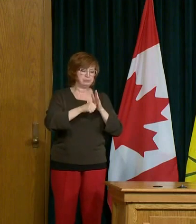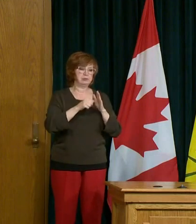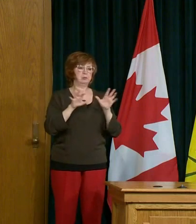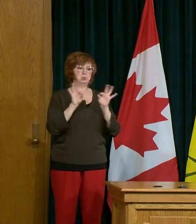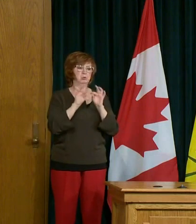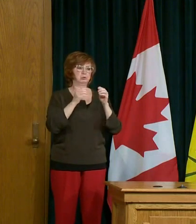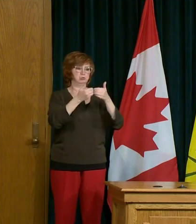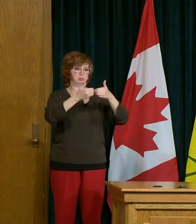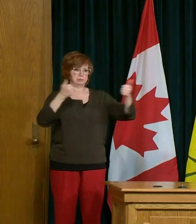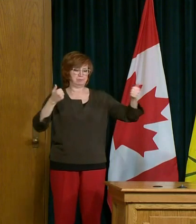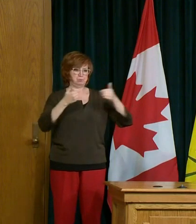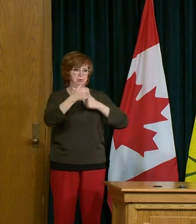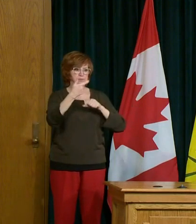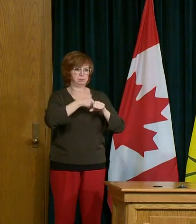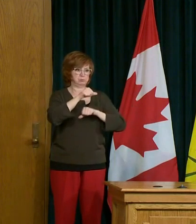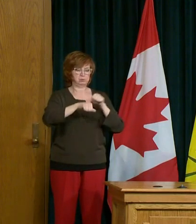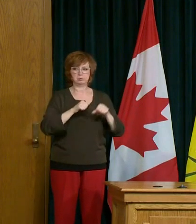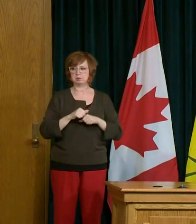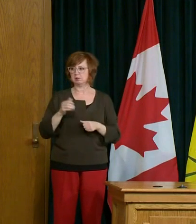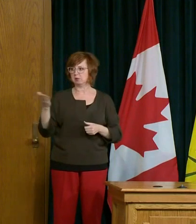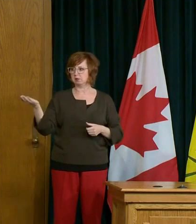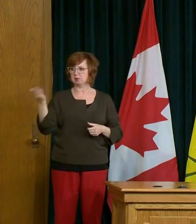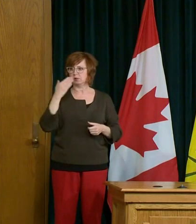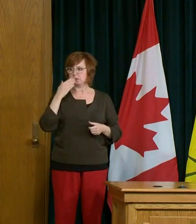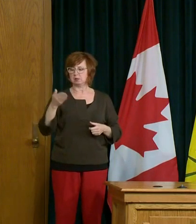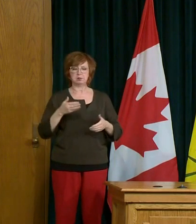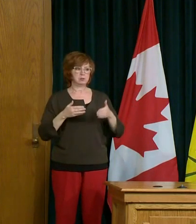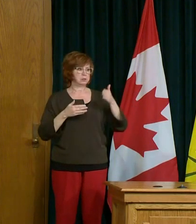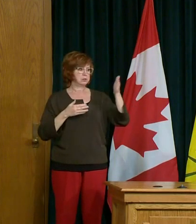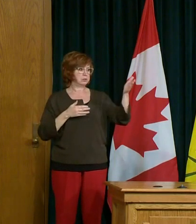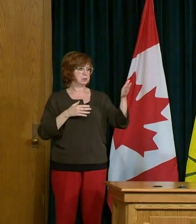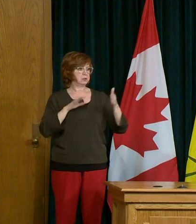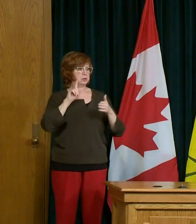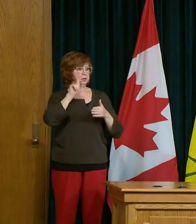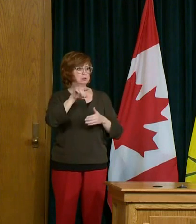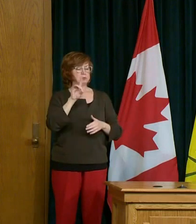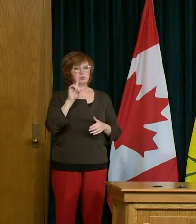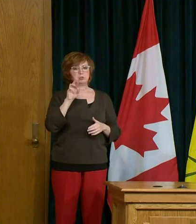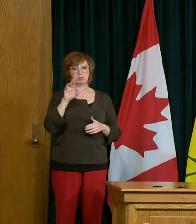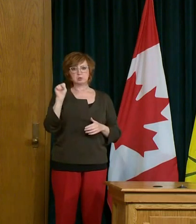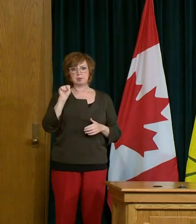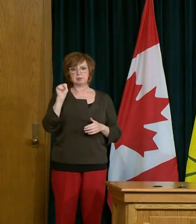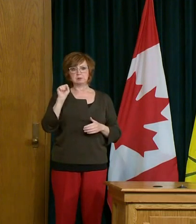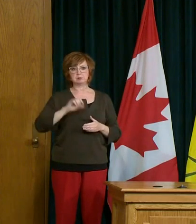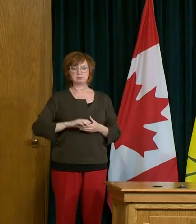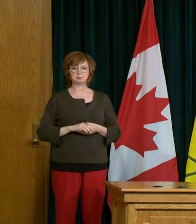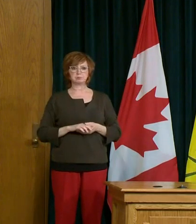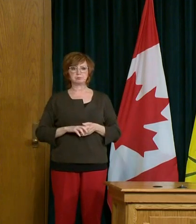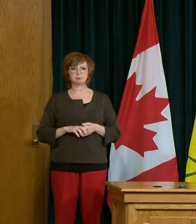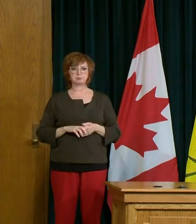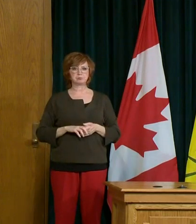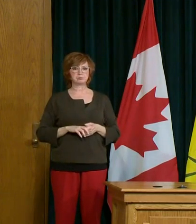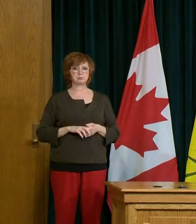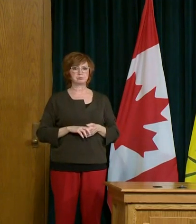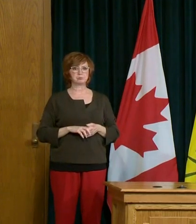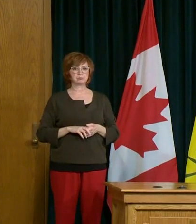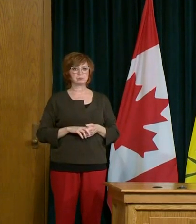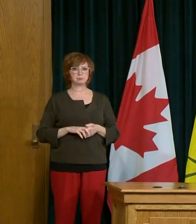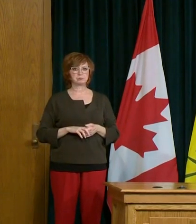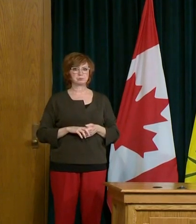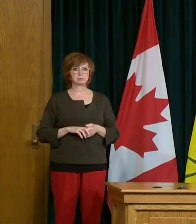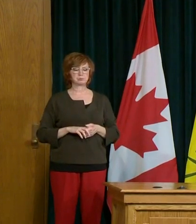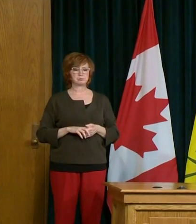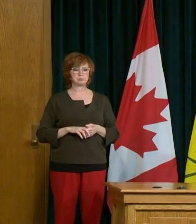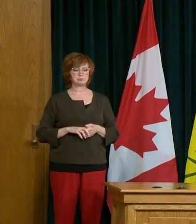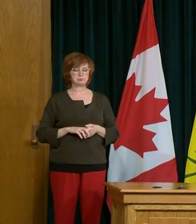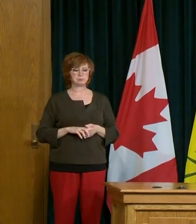Premier. Follow up, Arthur? This is for Dr. Shahab. I'm just not sure that we've gotten a clear answer about